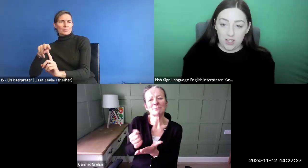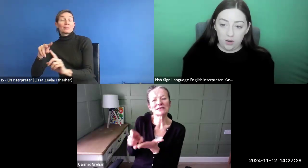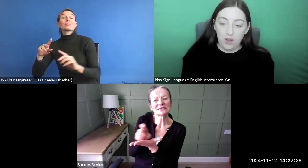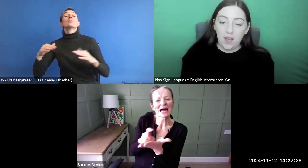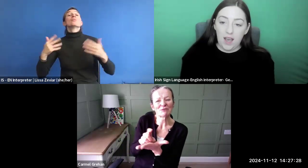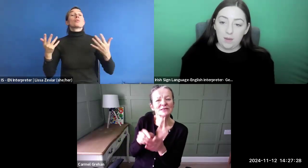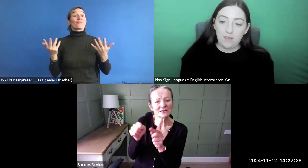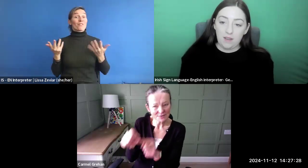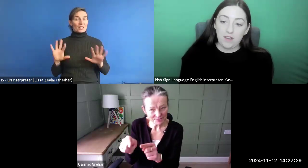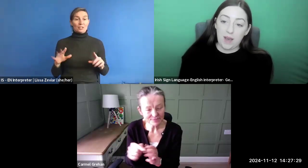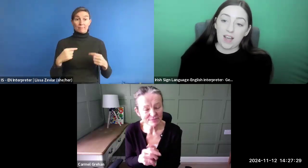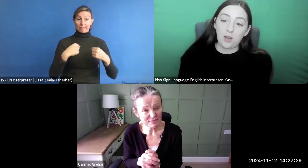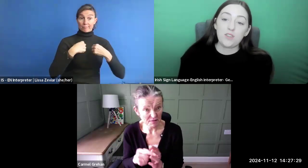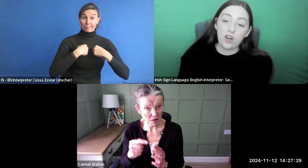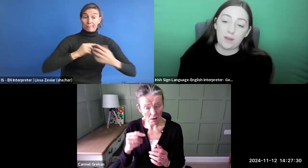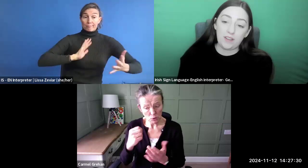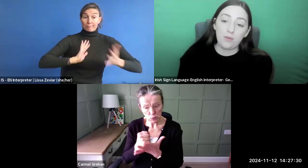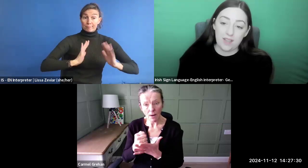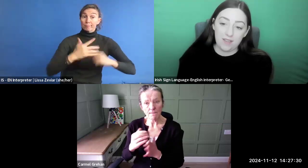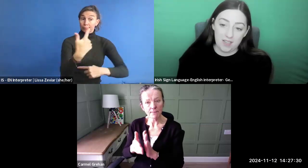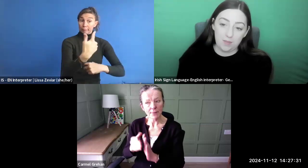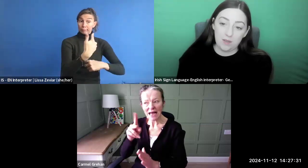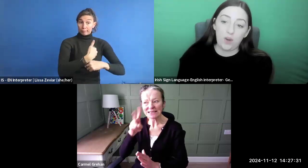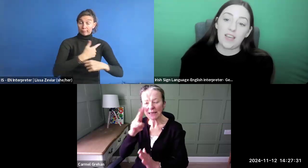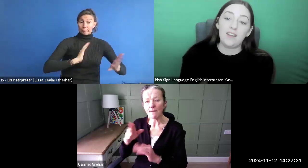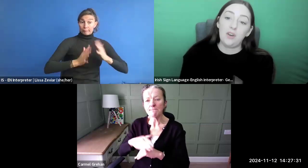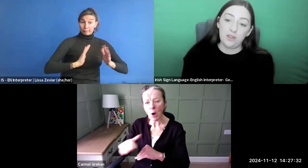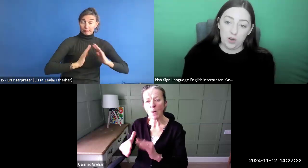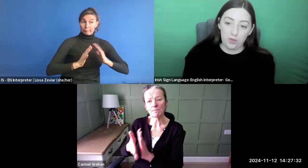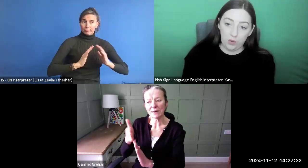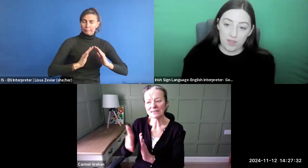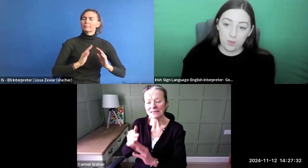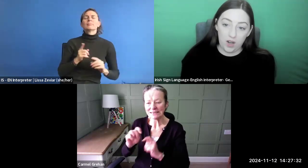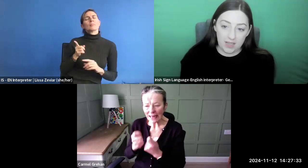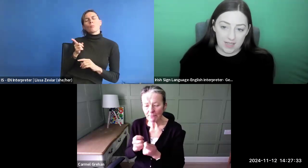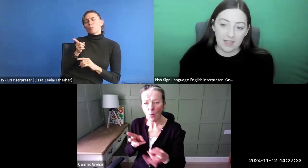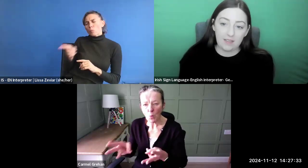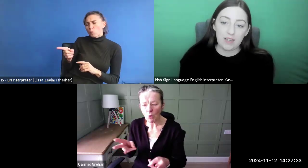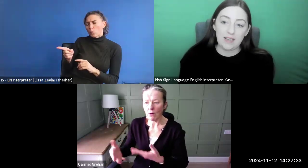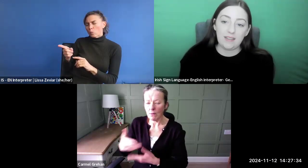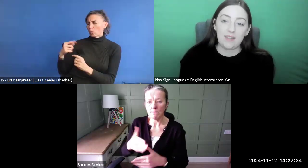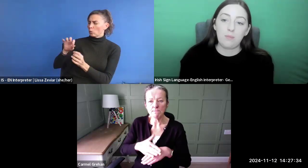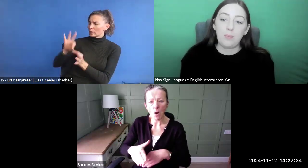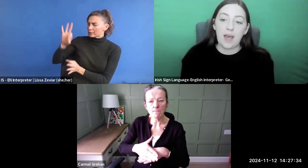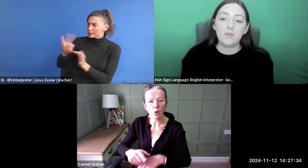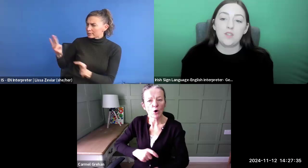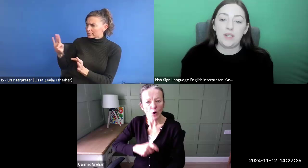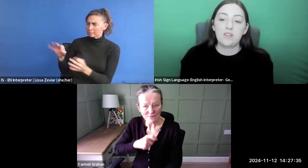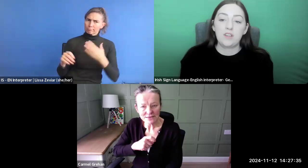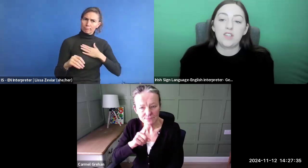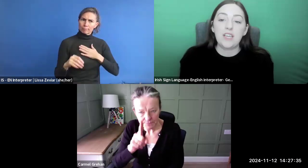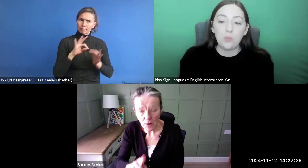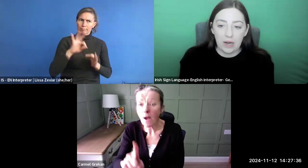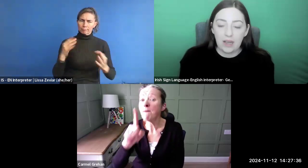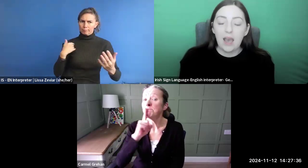feedback video and giving them feedback, and I would talk about their own self-assessment and what they had thought of their own performance and what I did. And I really think that helped to